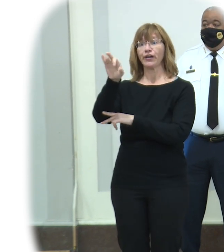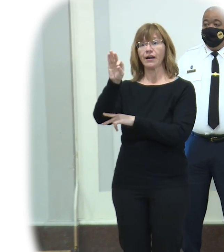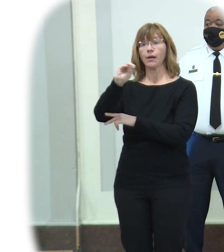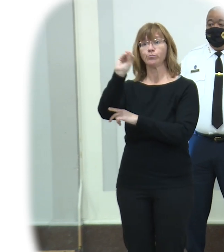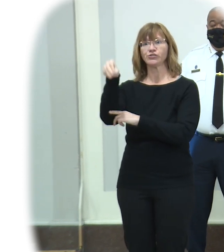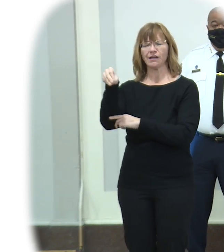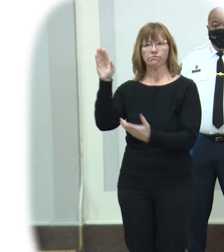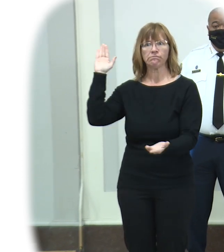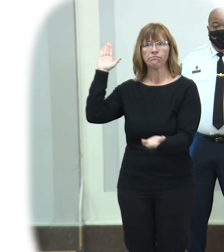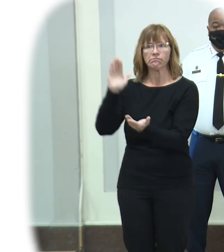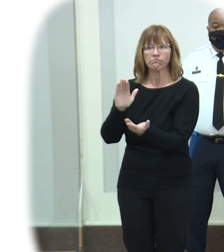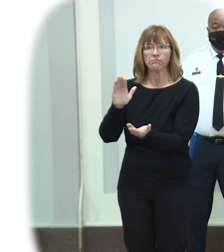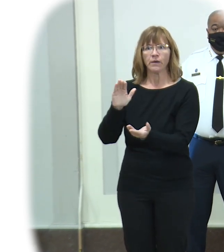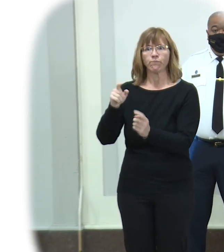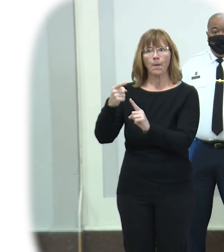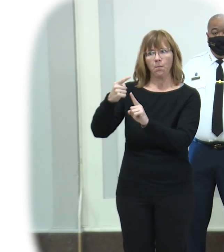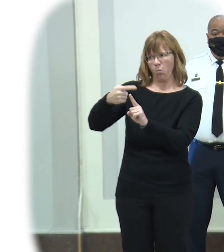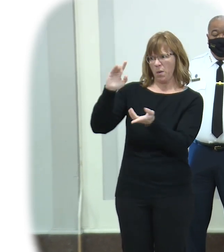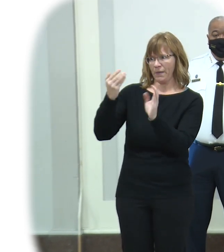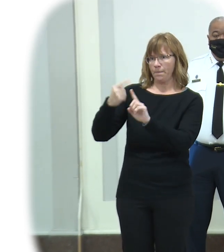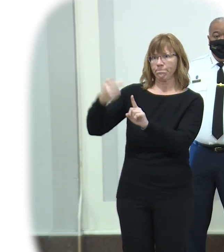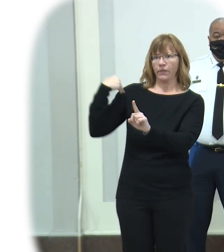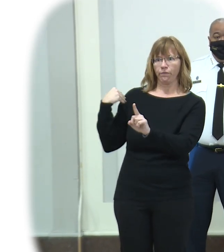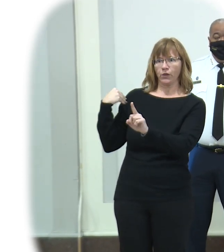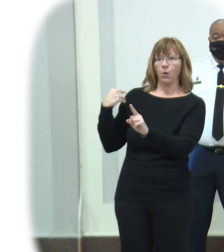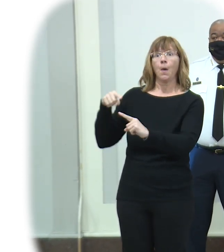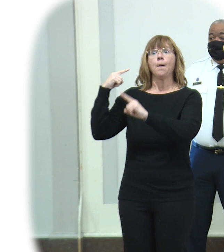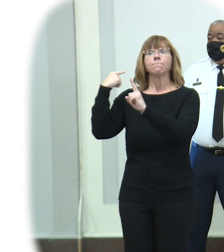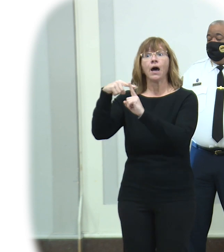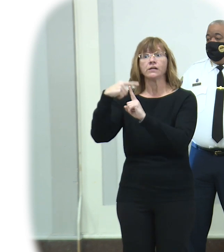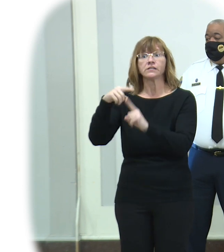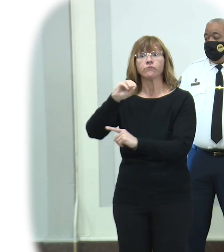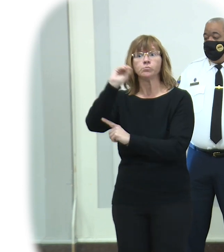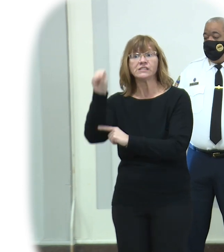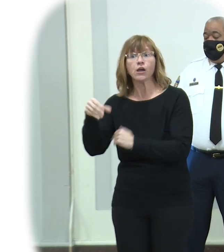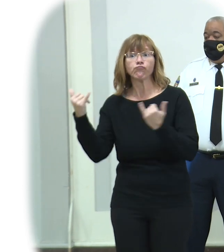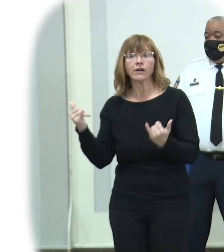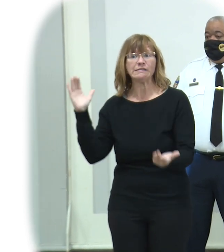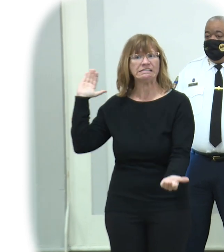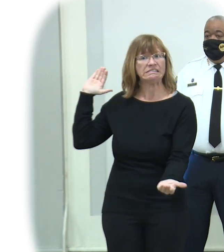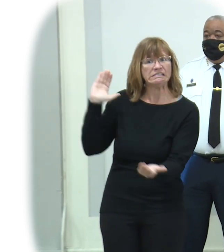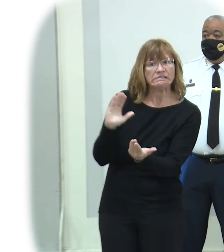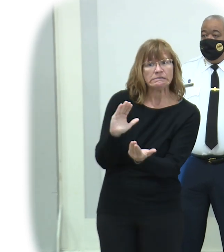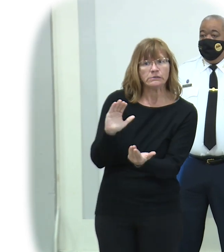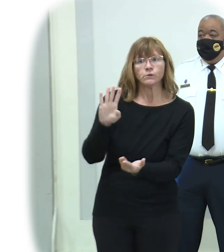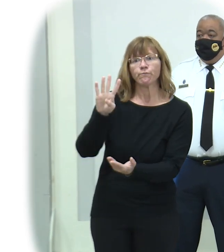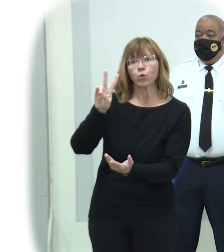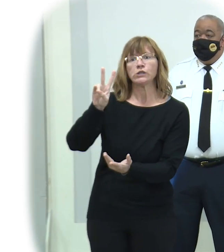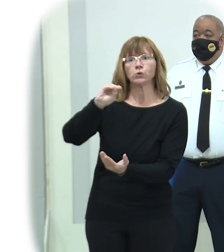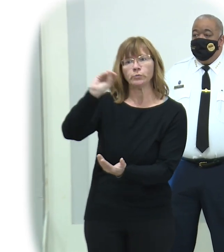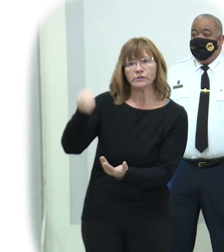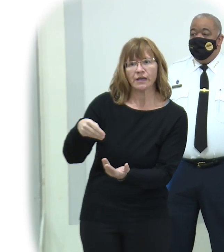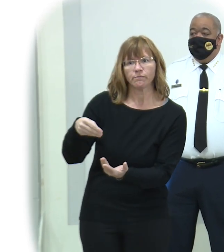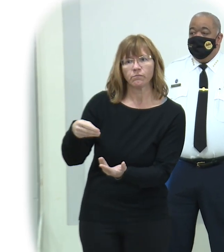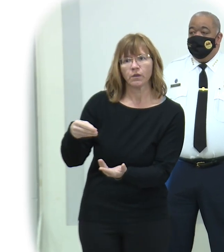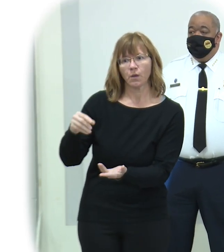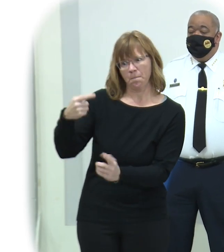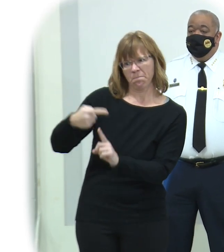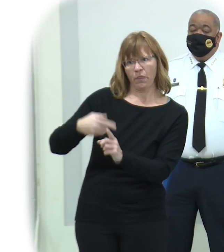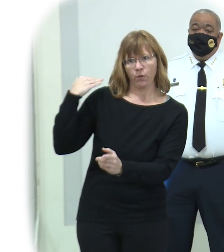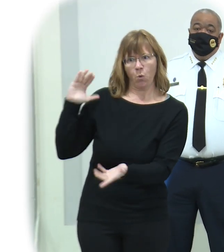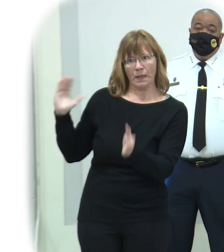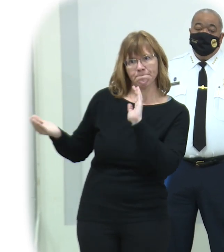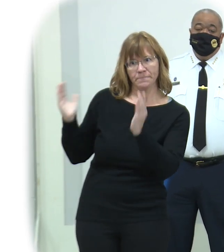decrease from 1 month ago. Our positivity rate is down 42% from 1 month ago, and there are currently 261